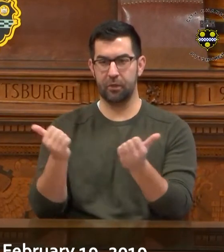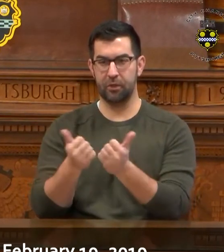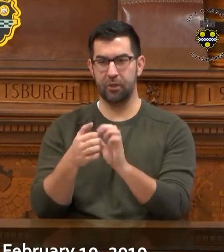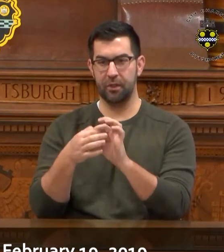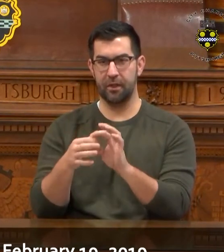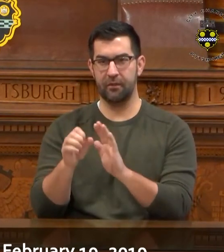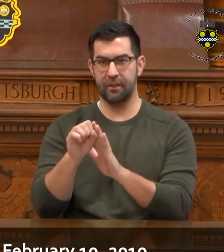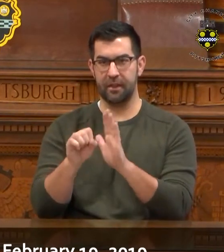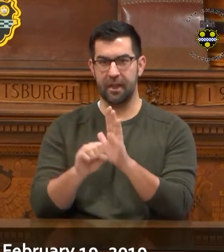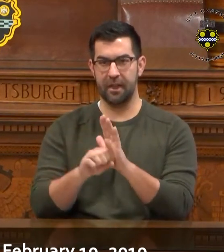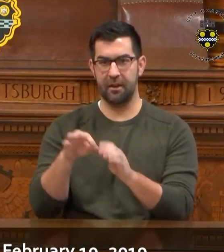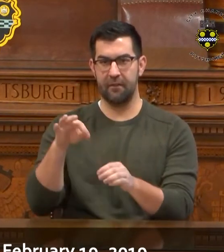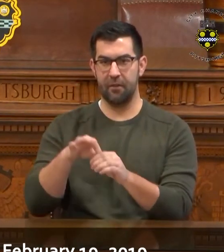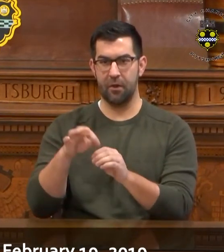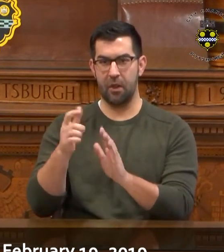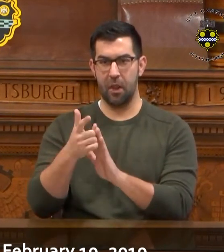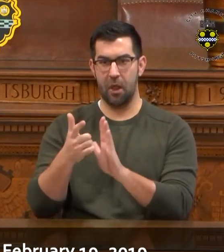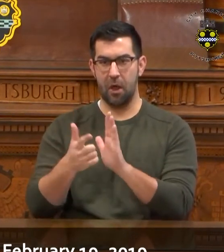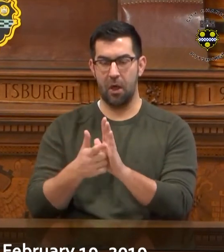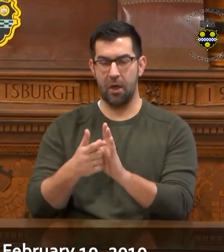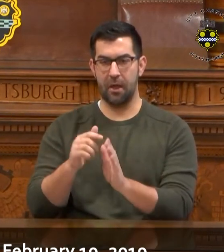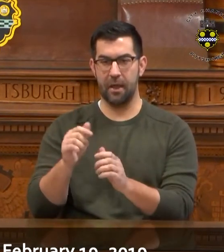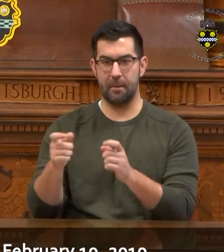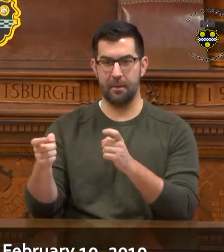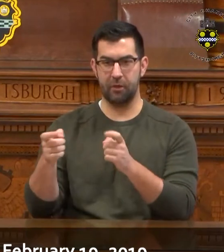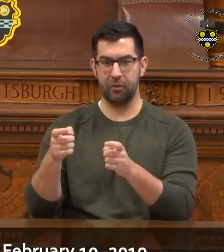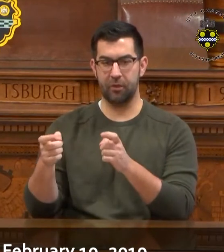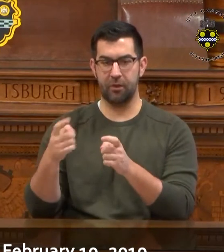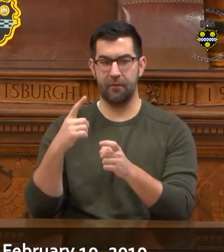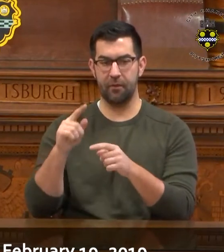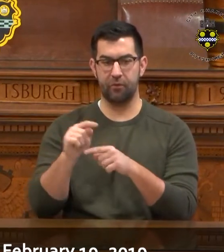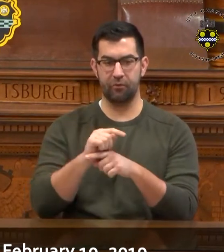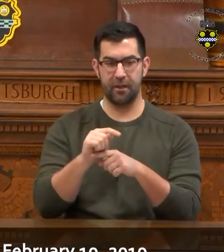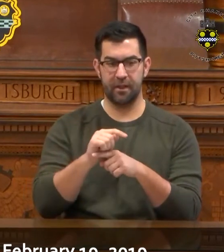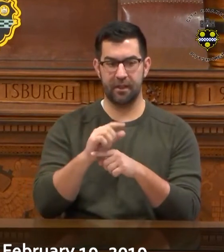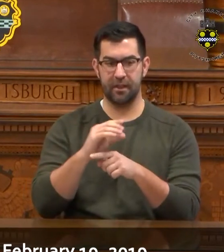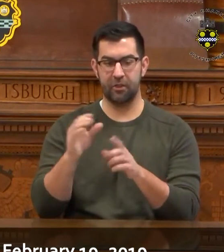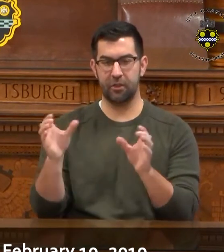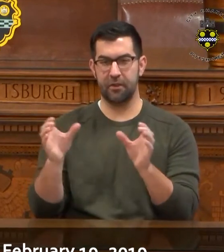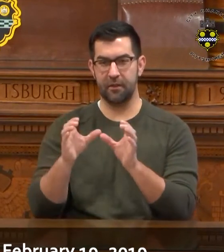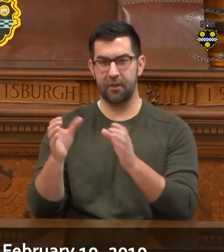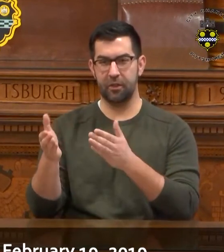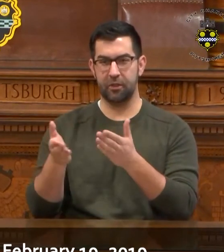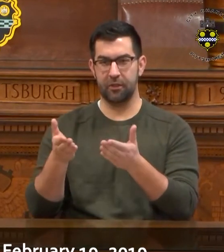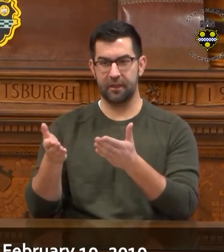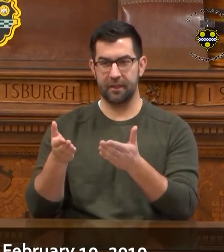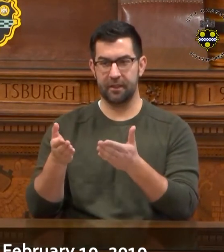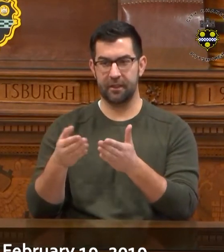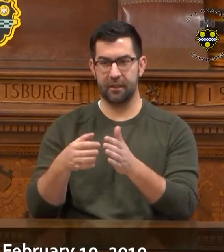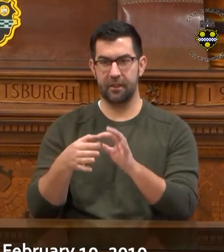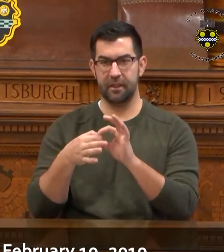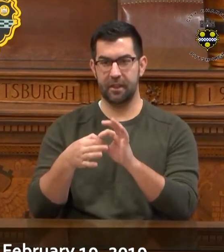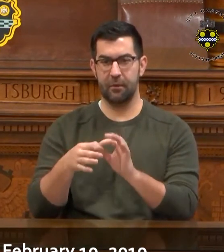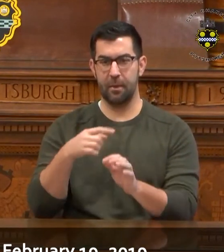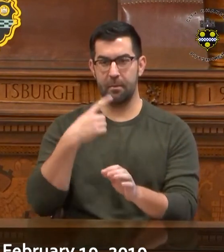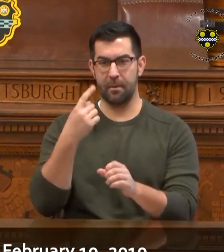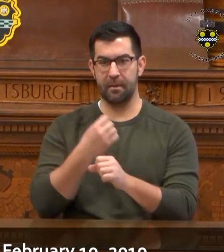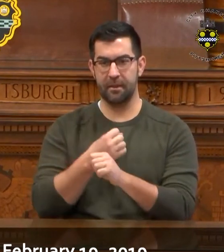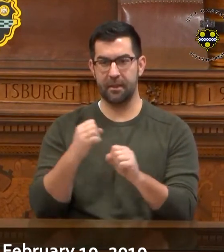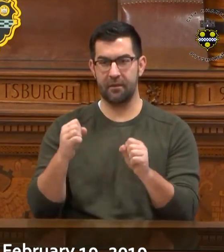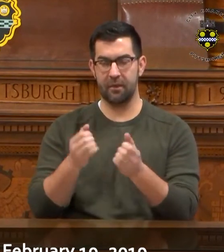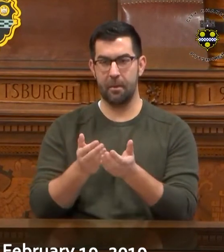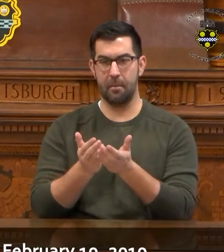of State Boating Law Administration for training and certification services regarding public safety